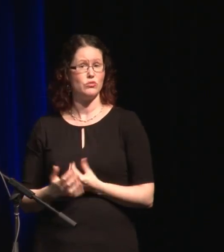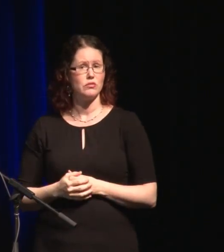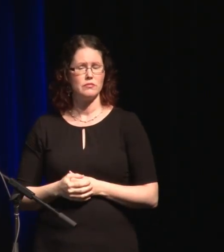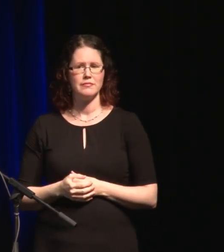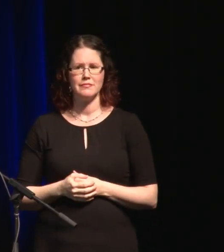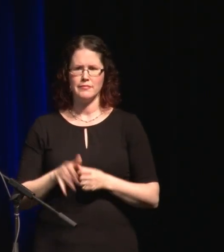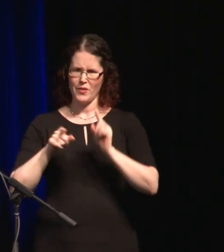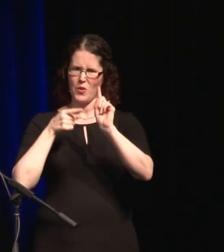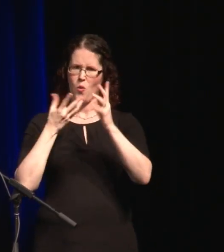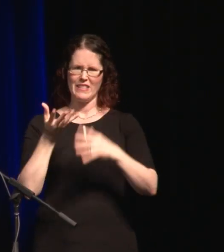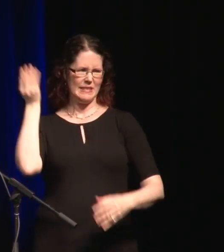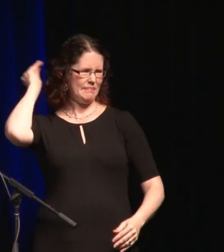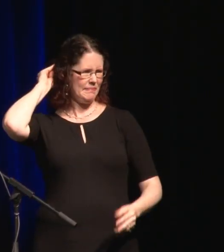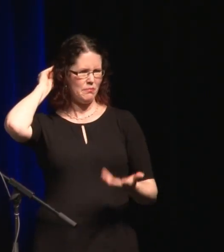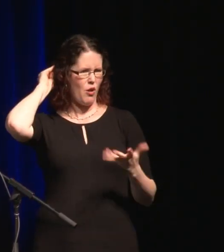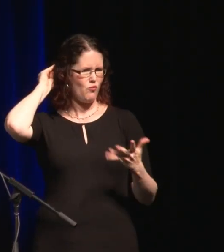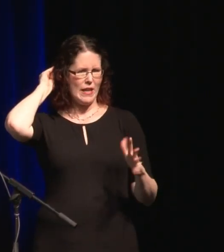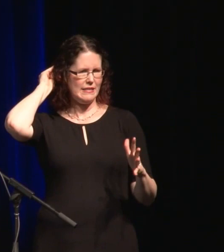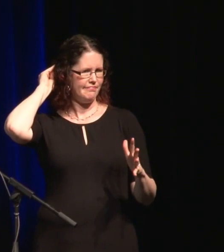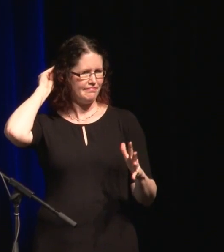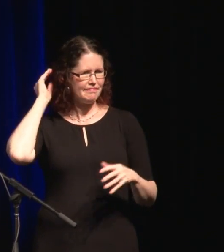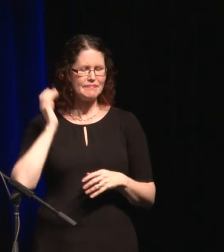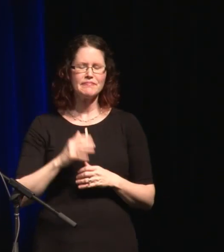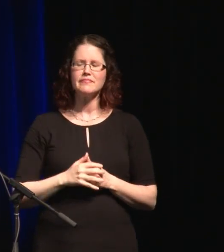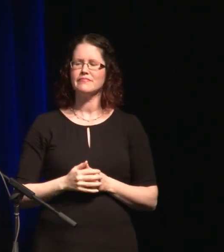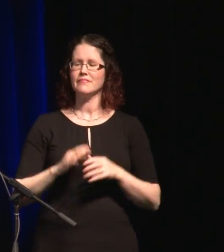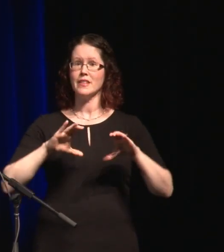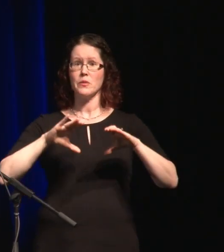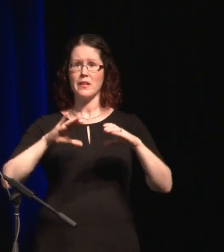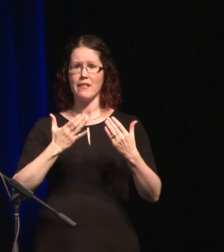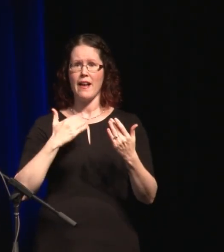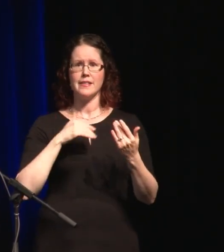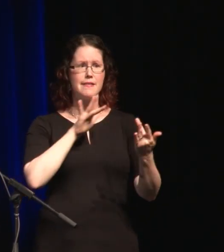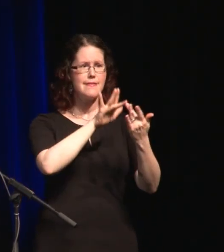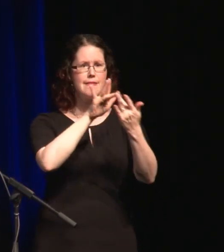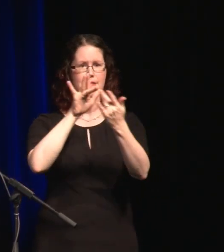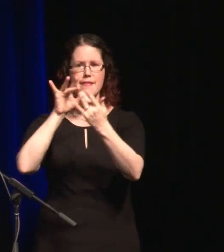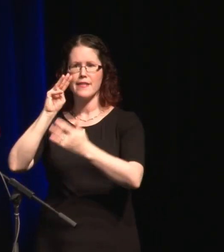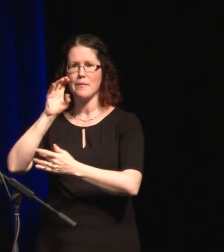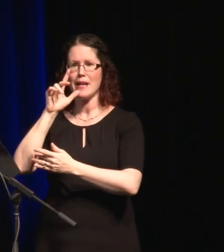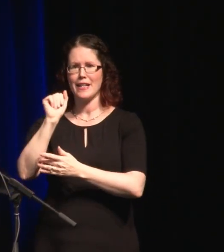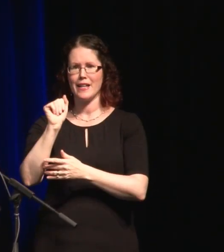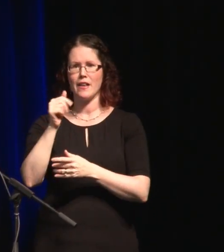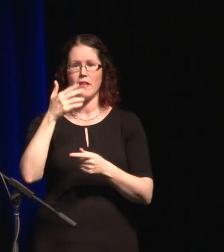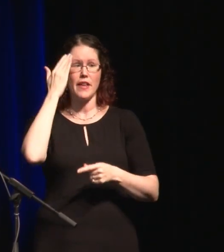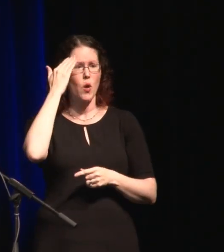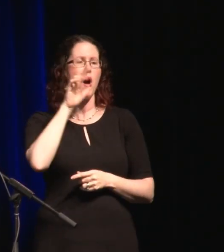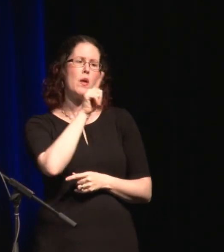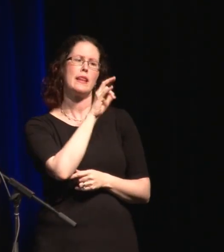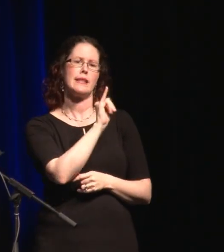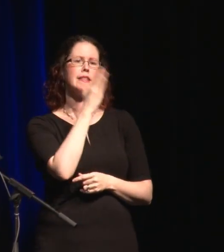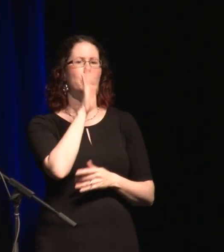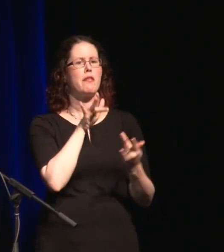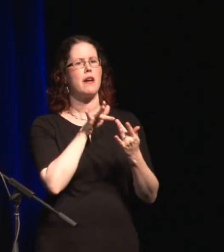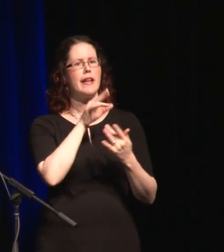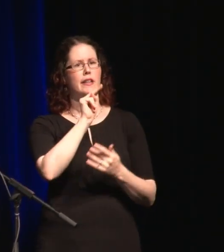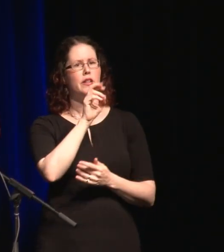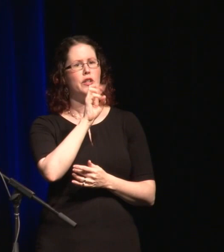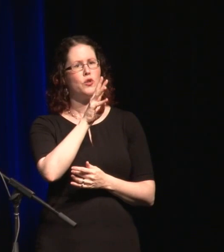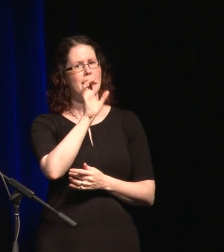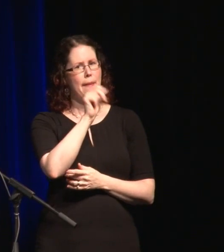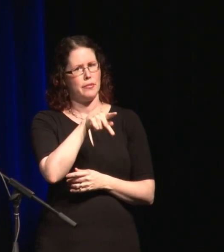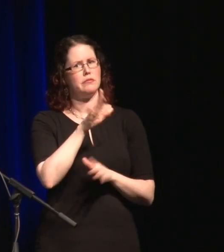It was a goal I had in the back of my mind all year. Every time the class had to contact the media, everyone knows that Lindsay's contacting New Cap, stay out of her